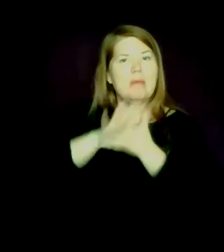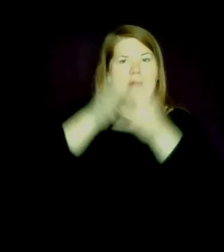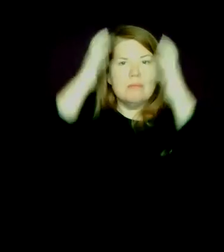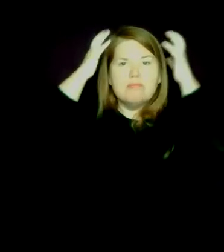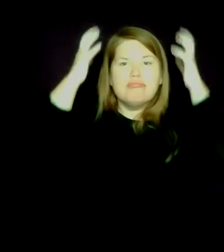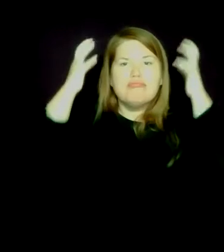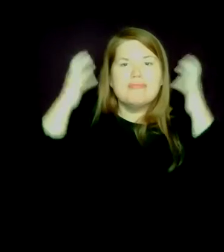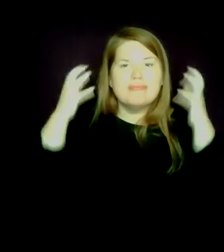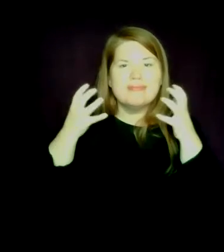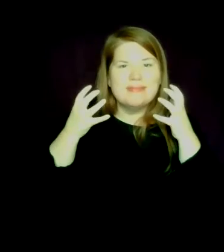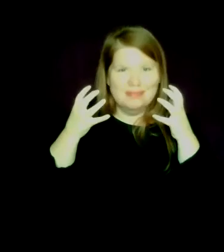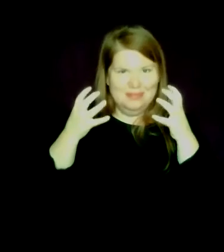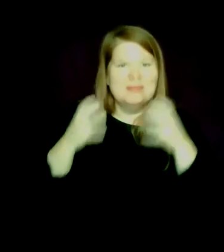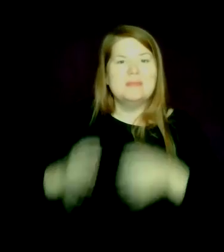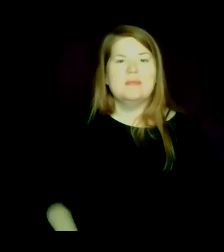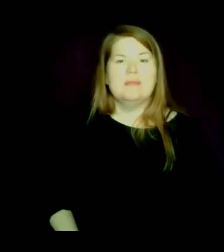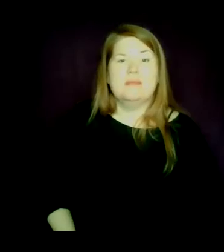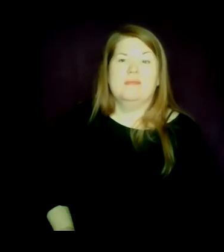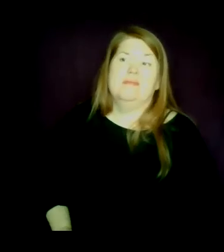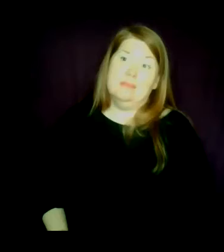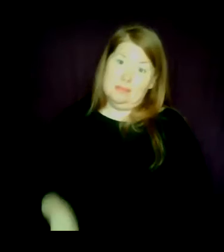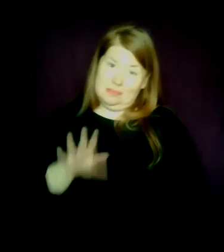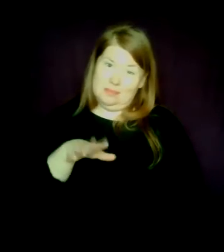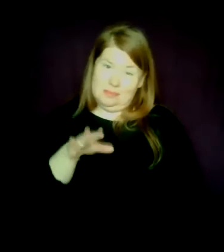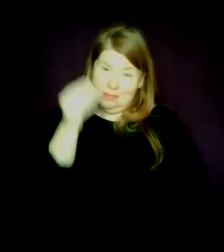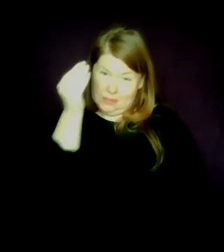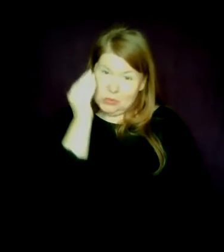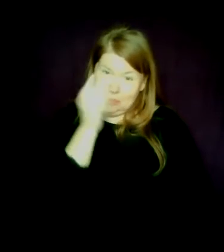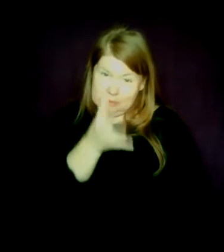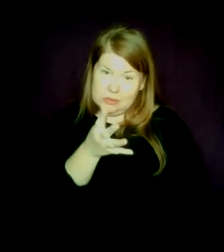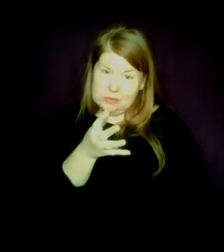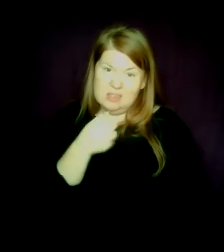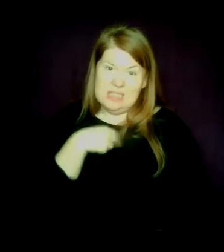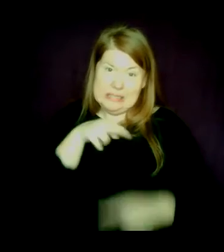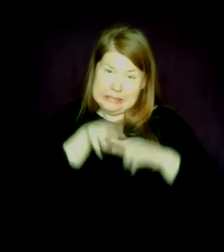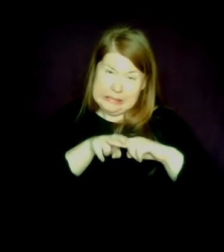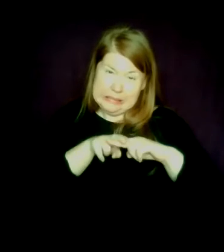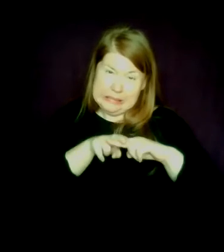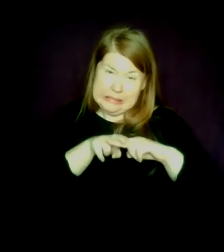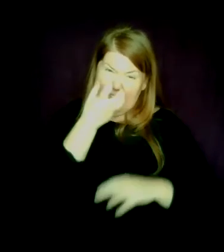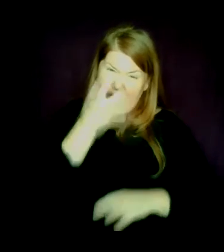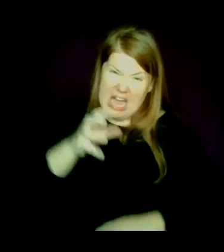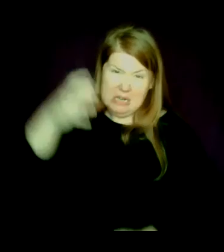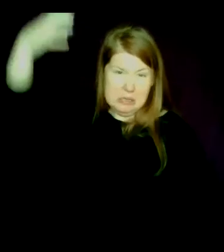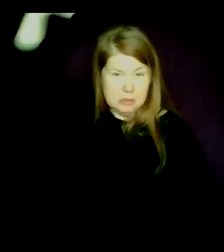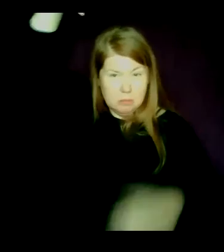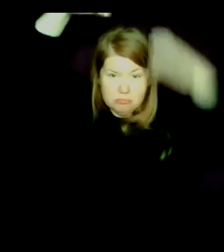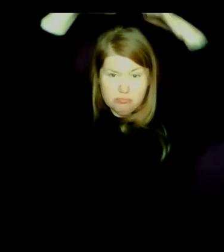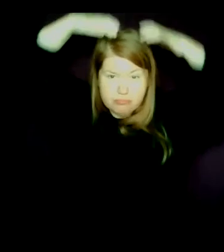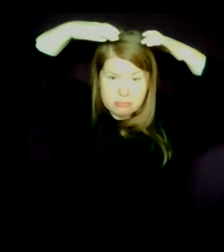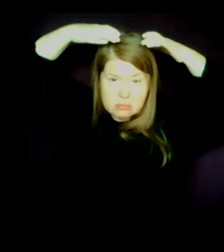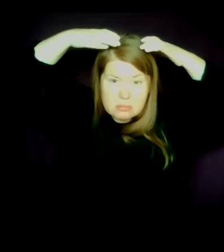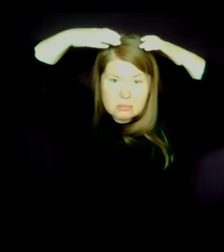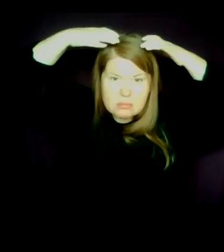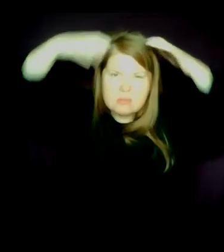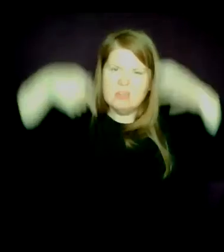sitting under the dryer. It's hot and noisy and you can't move. It's so boring. But Mrs. Johnson